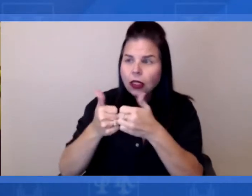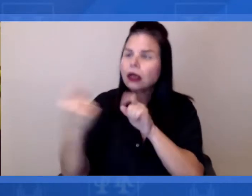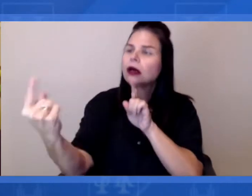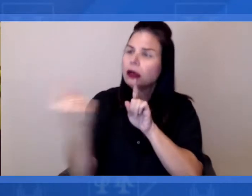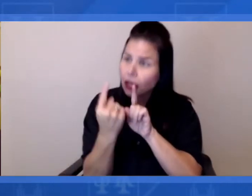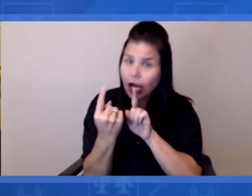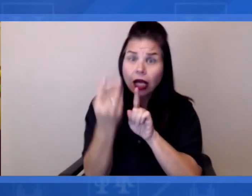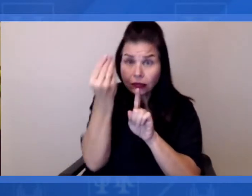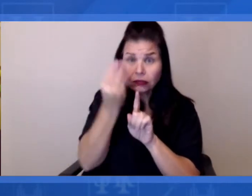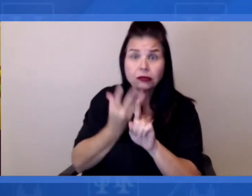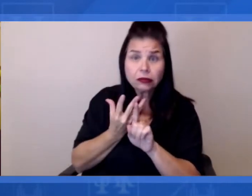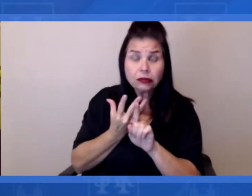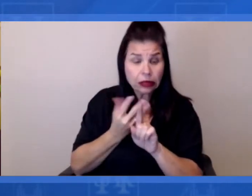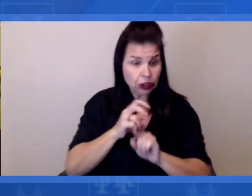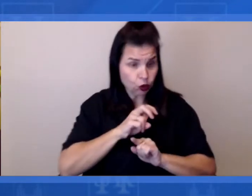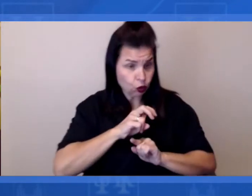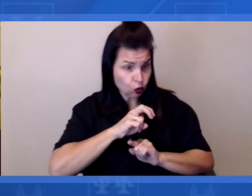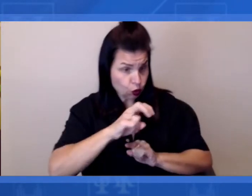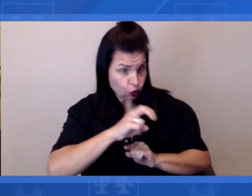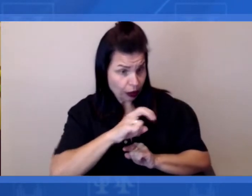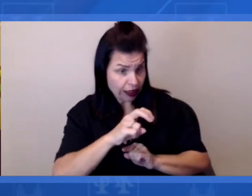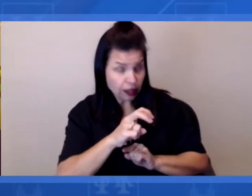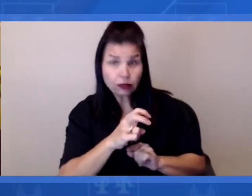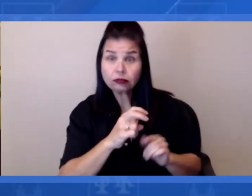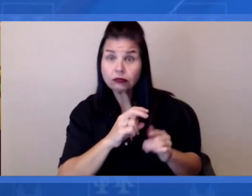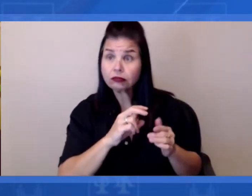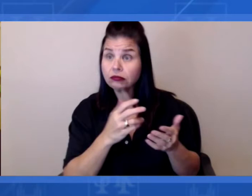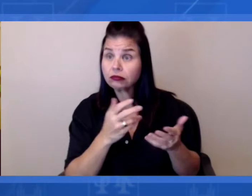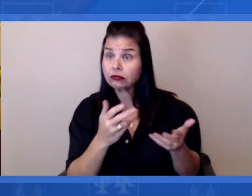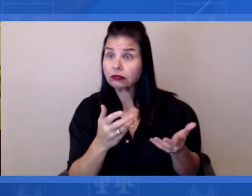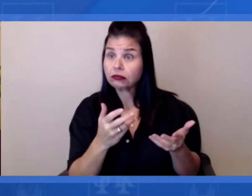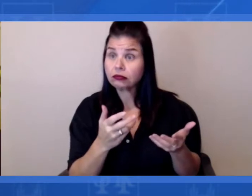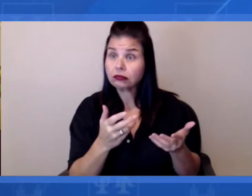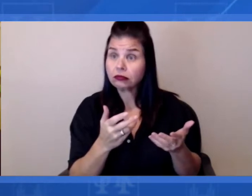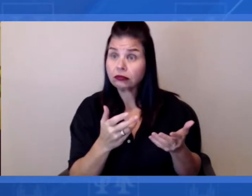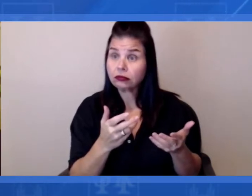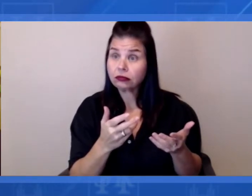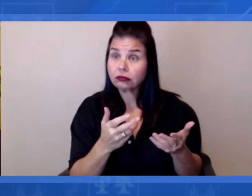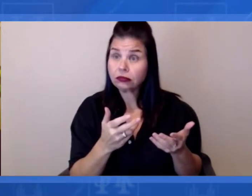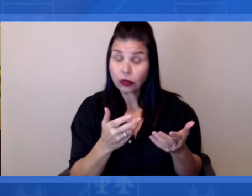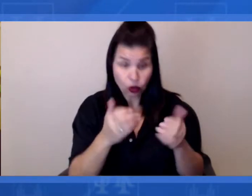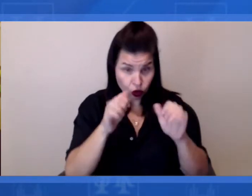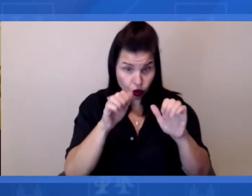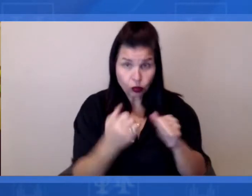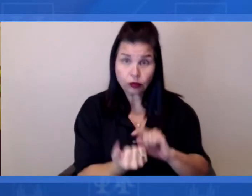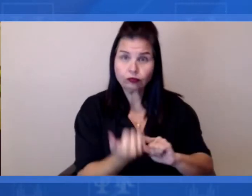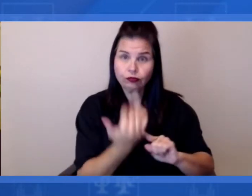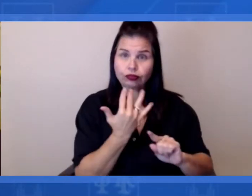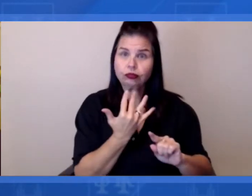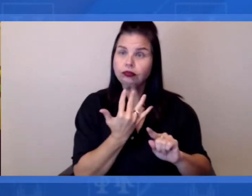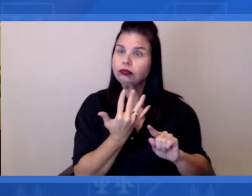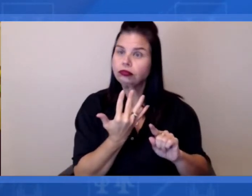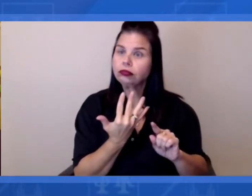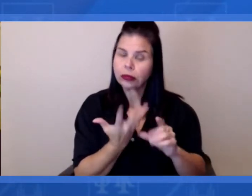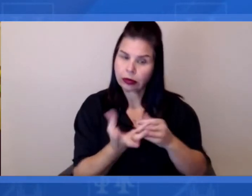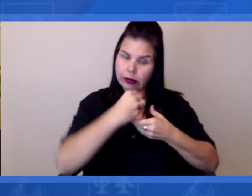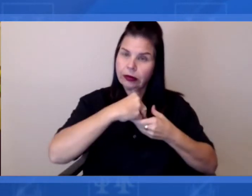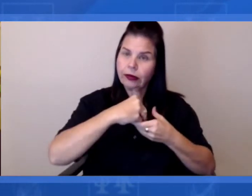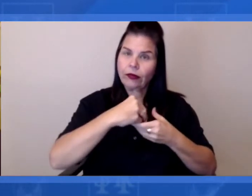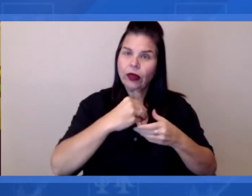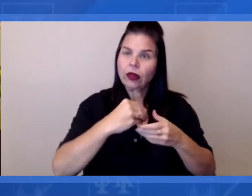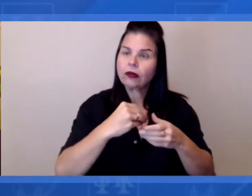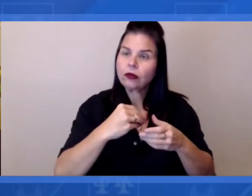it is transportation or transit related, it will be forwarded to us at the Transportation Working Group. If